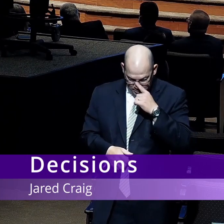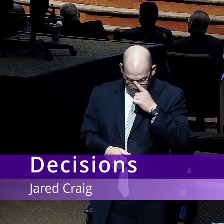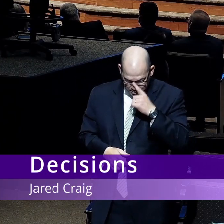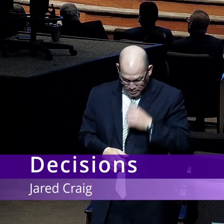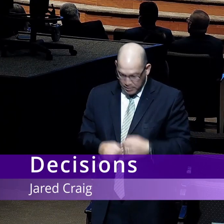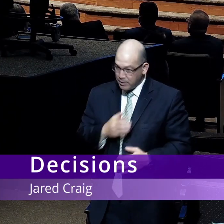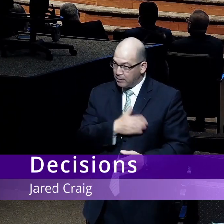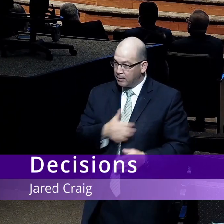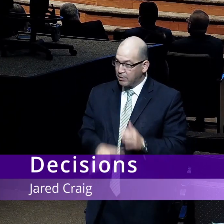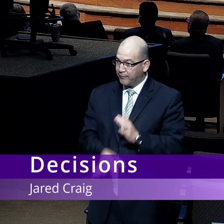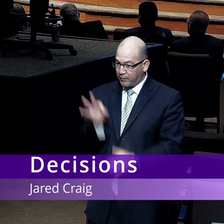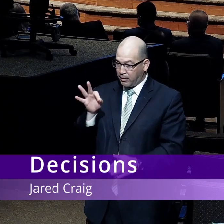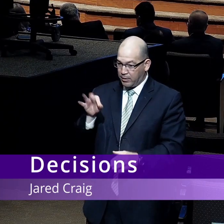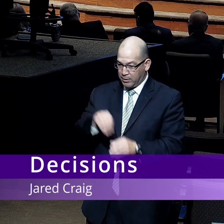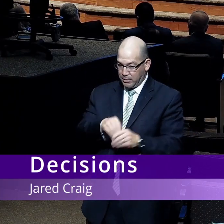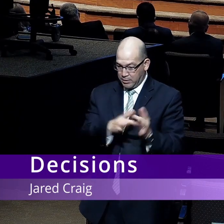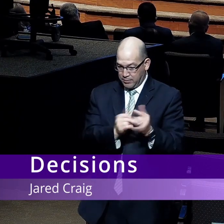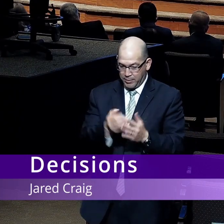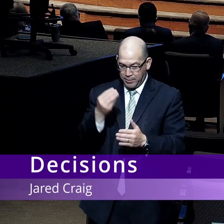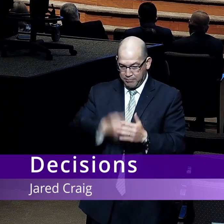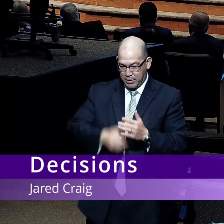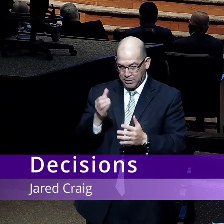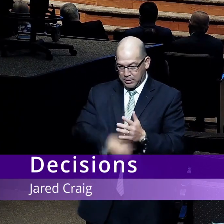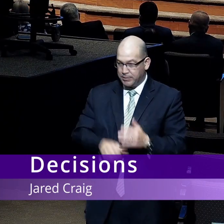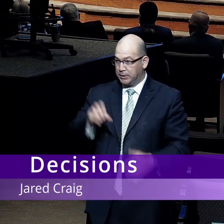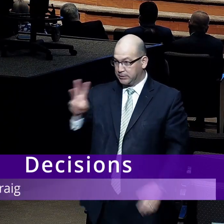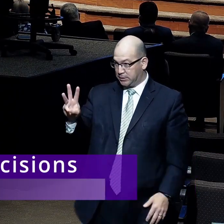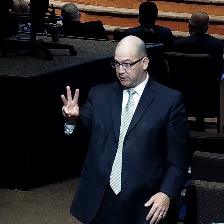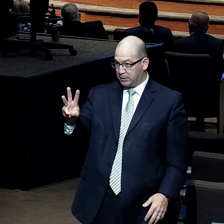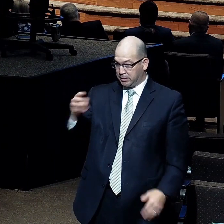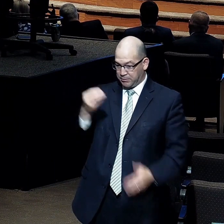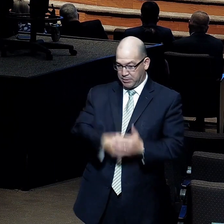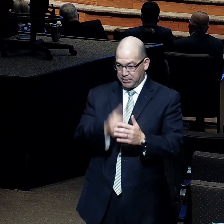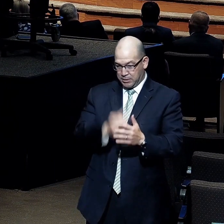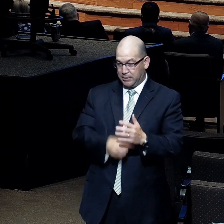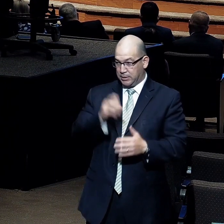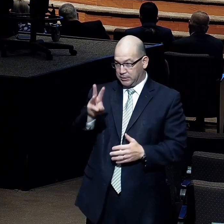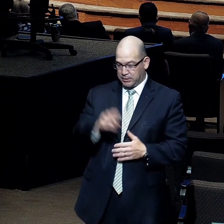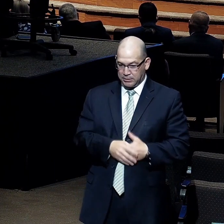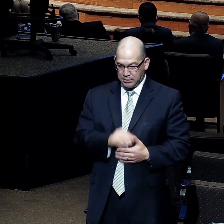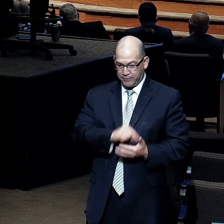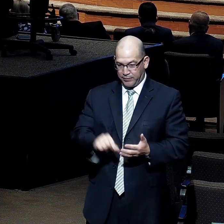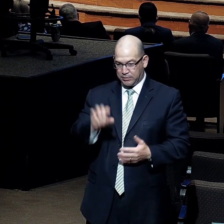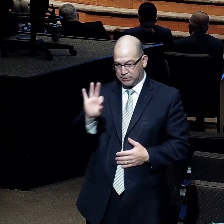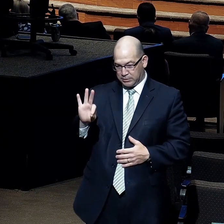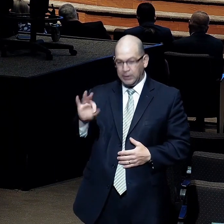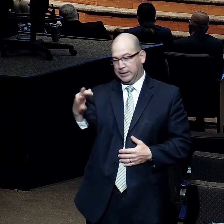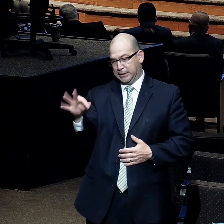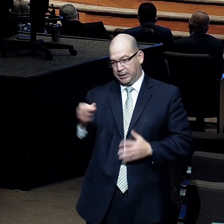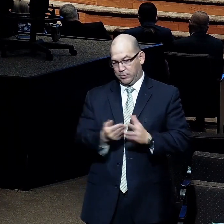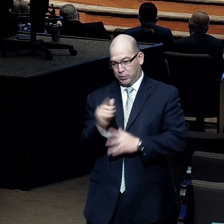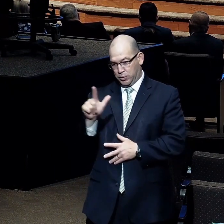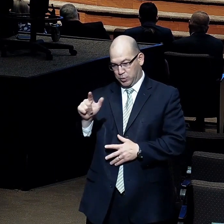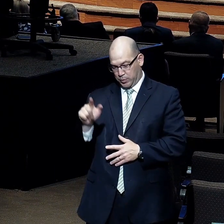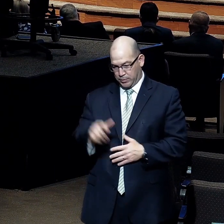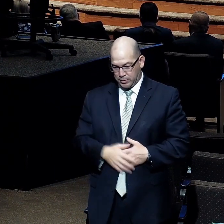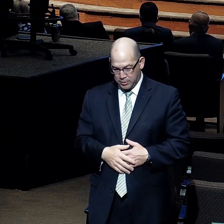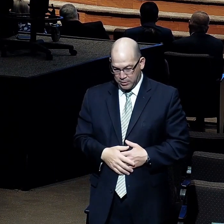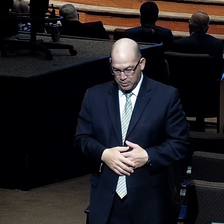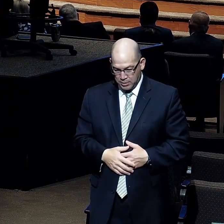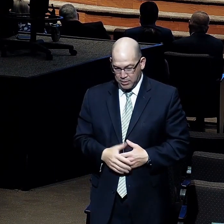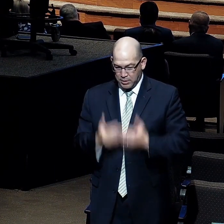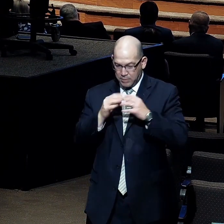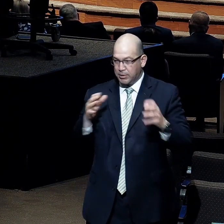Turn your Bibles to Matthew chapter 6. Matthew chapter 6, verses 19 through 21. I'd like to say thank you so much, Pastor,